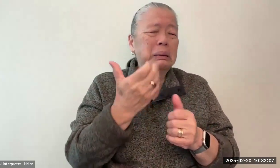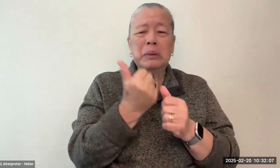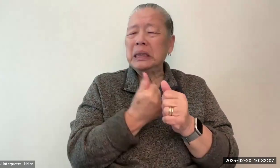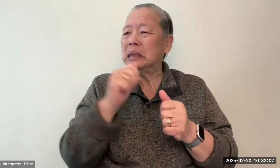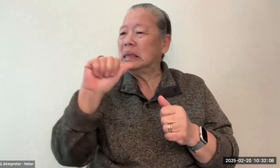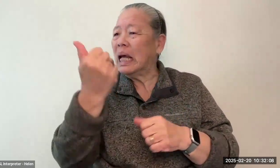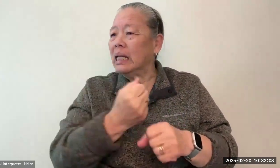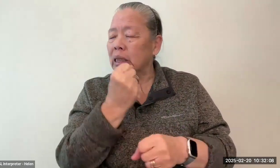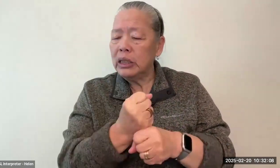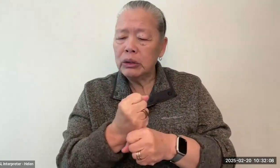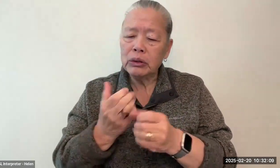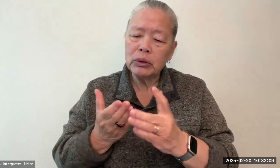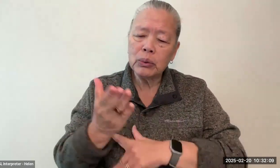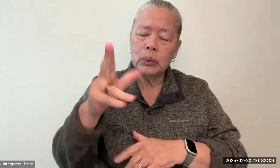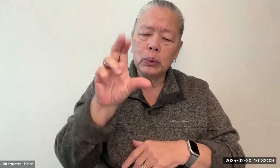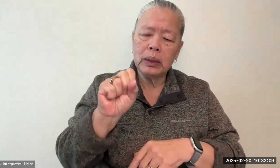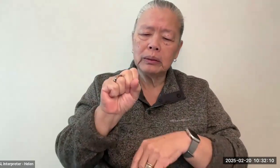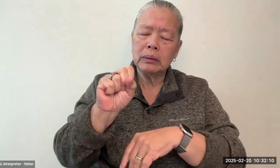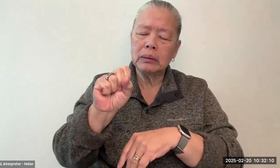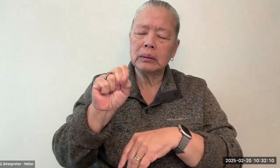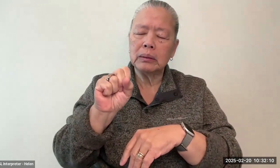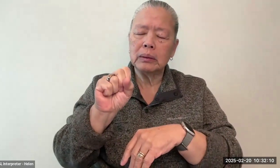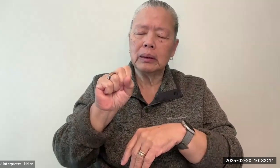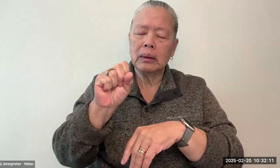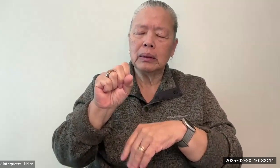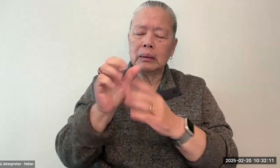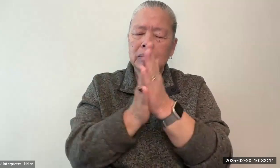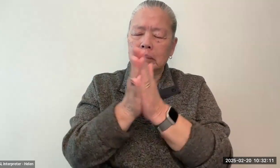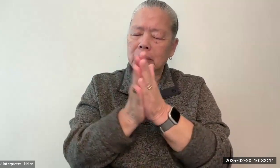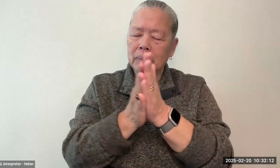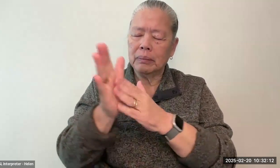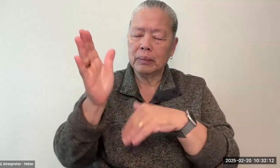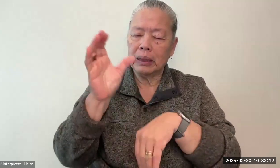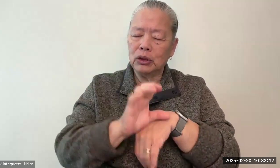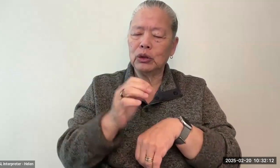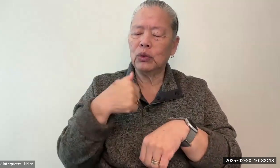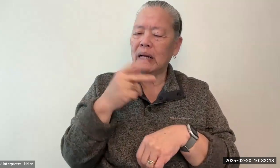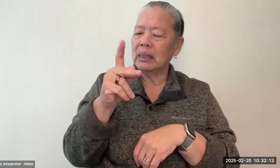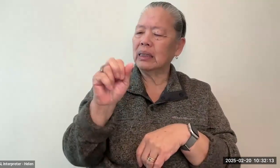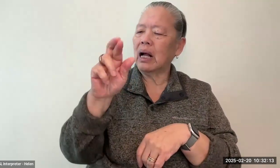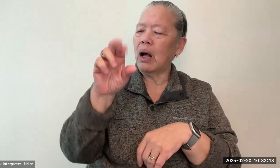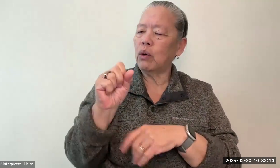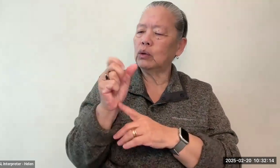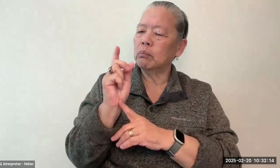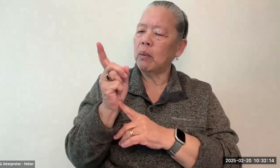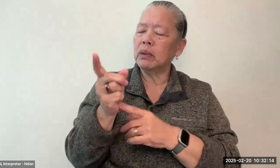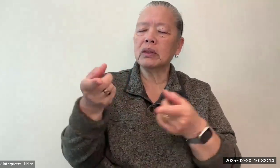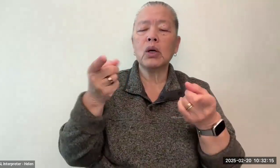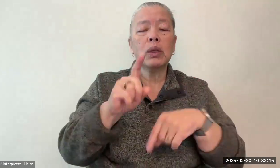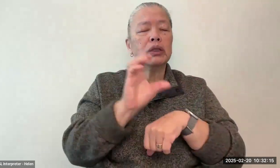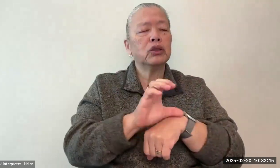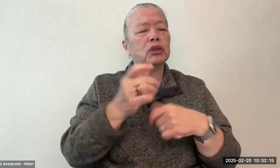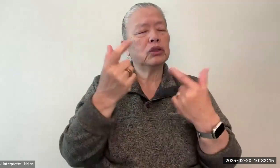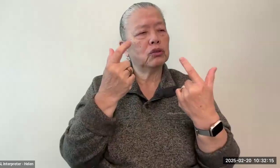of the United Methodist Church and its predecessors, there have been kairos moments when the church has sought anew to